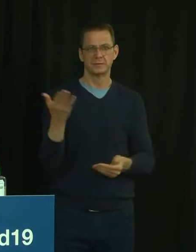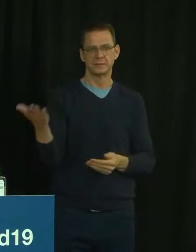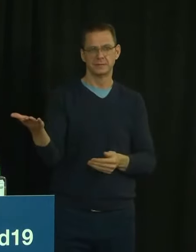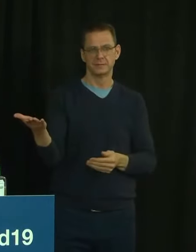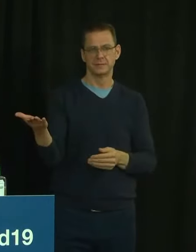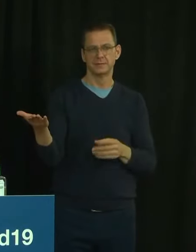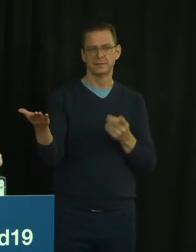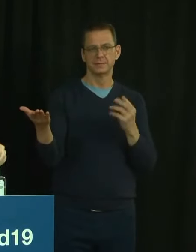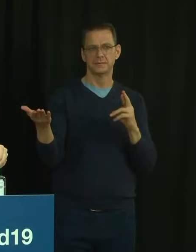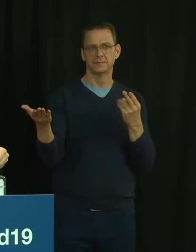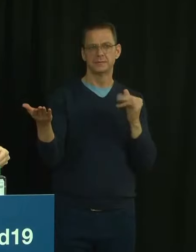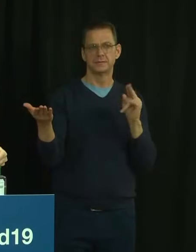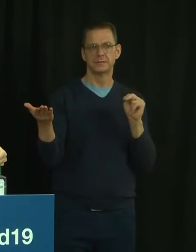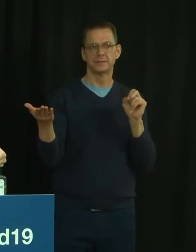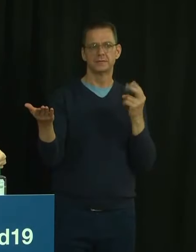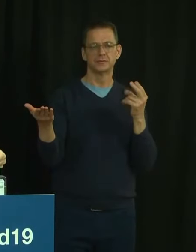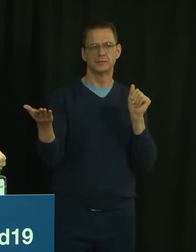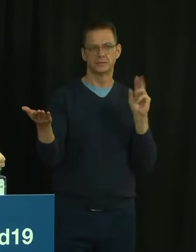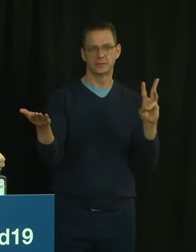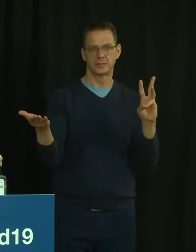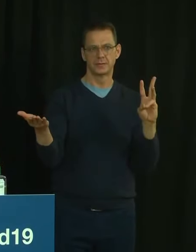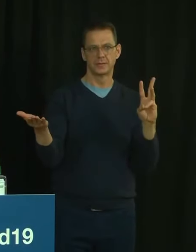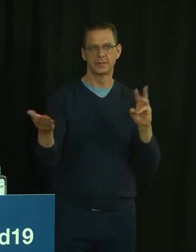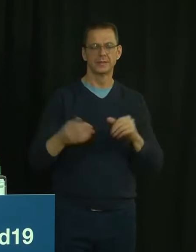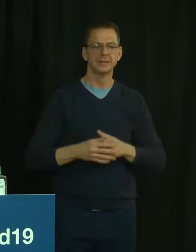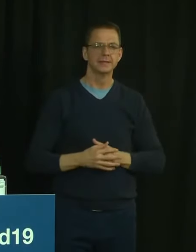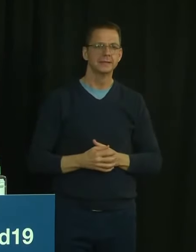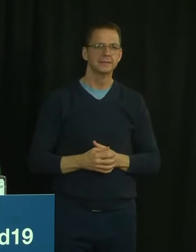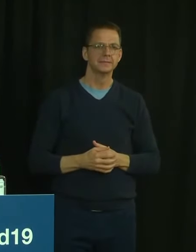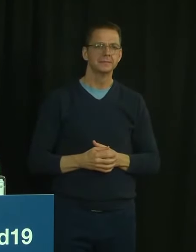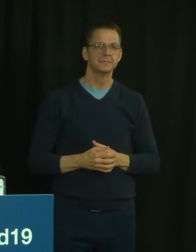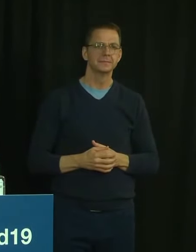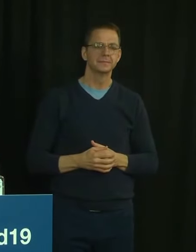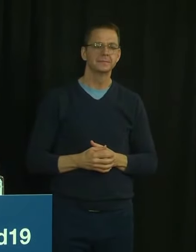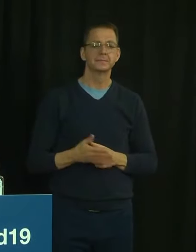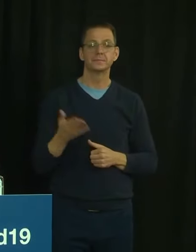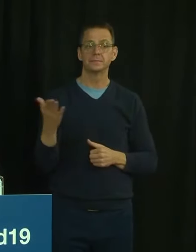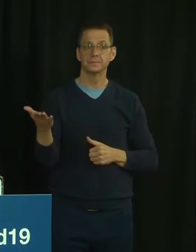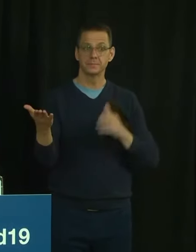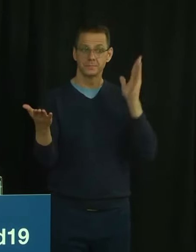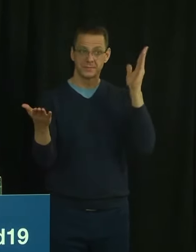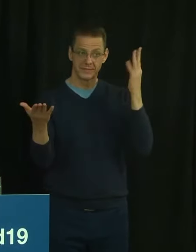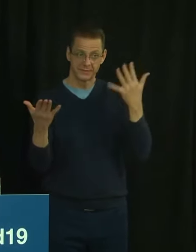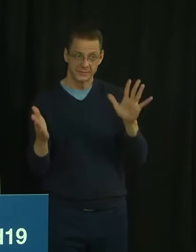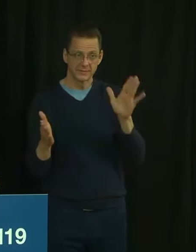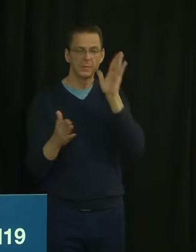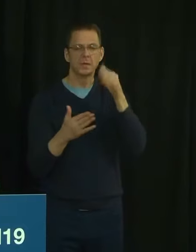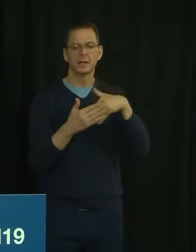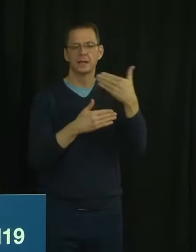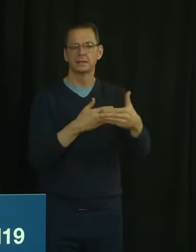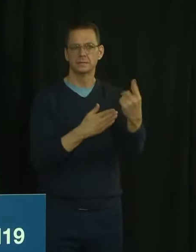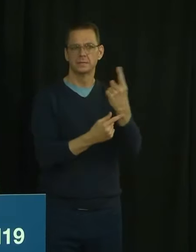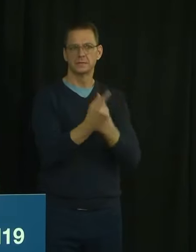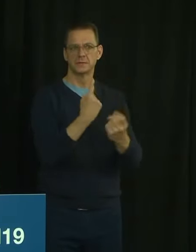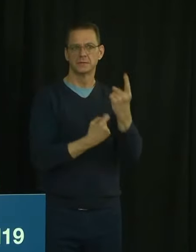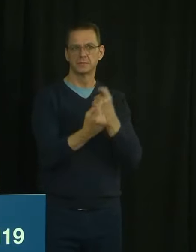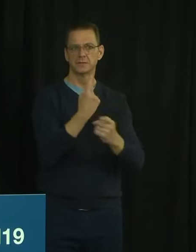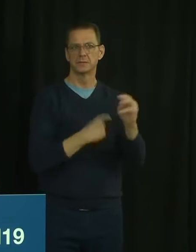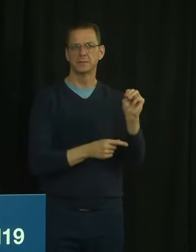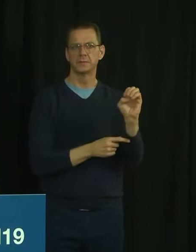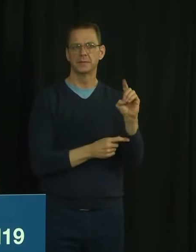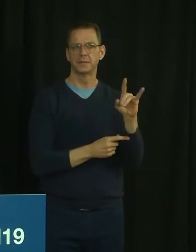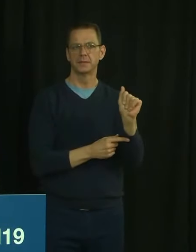for the province. Dr. Hinshaw will provide a brief update, and then we will open the floor to questions. Thank you, Tom, and good afternoon.